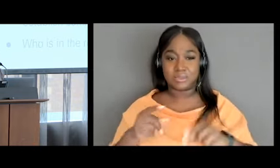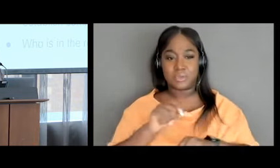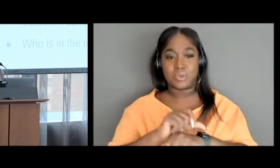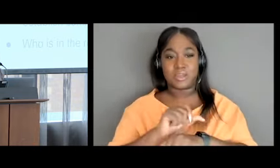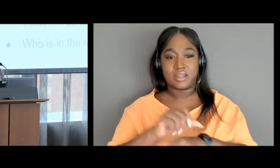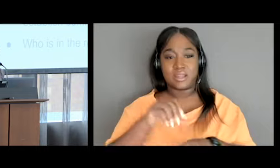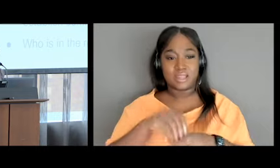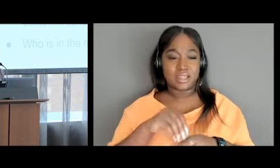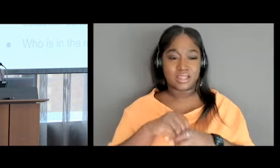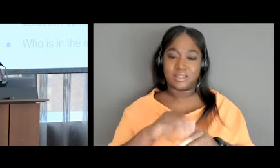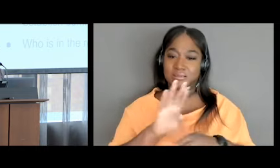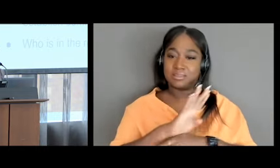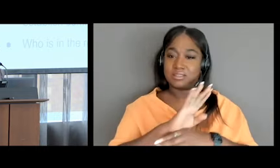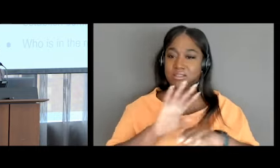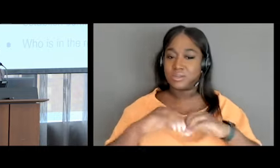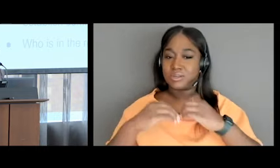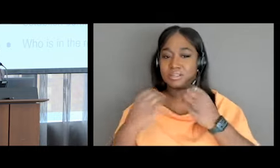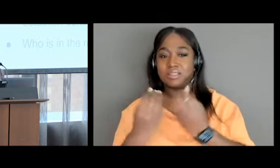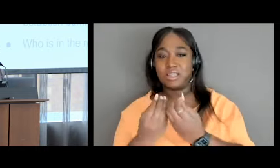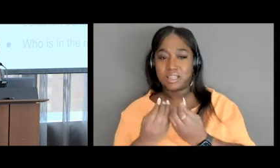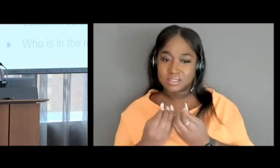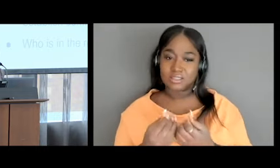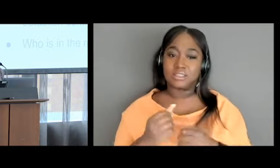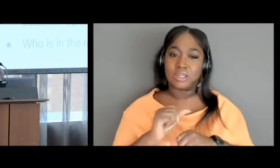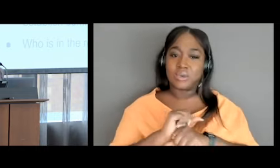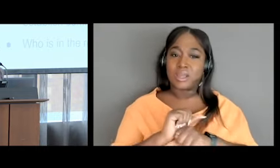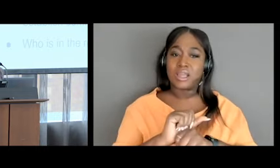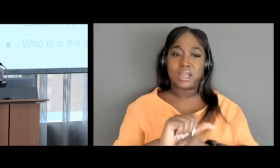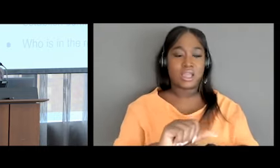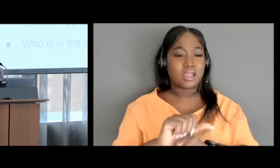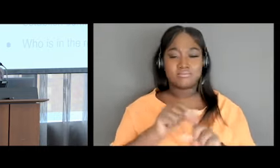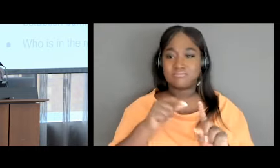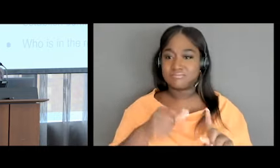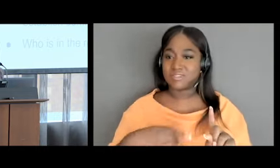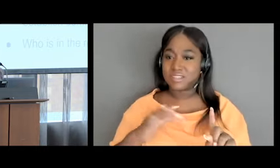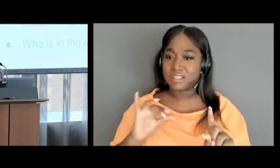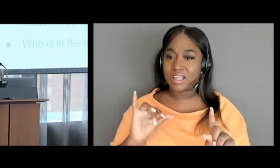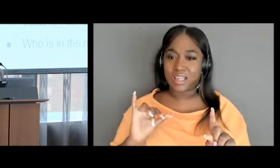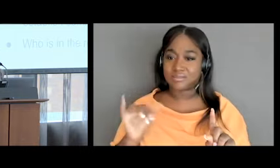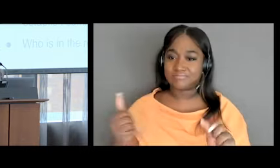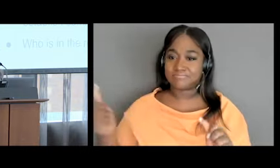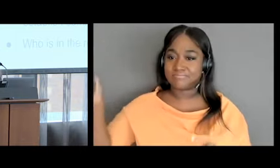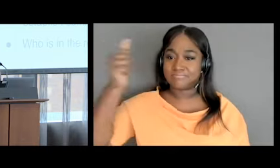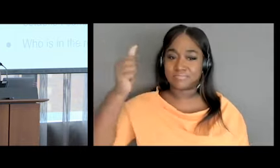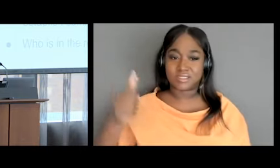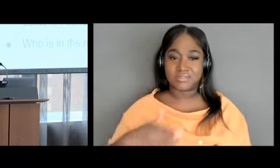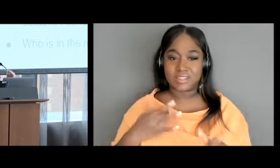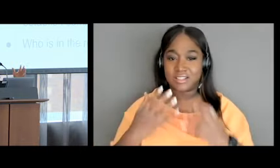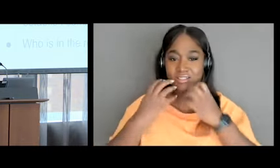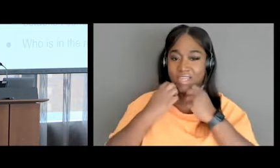recognize the value in the data collection that we're talking about. And so hoping to find community